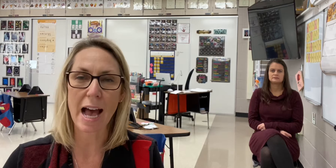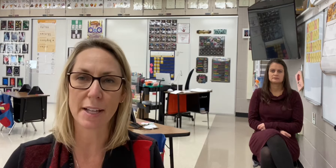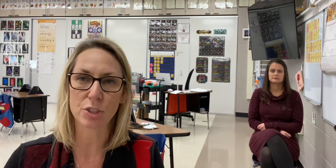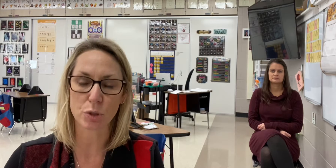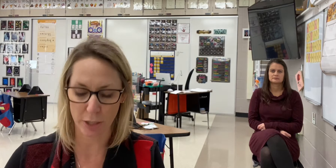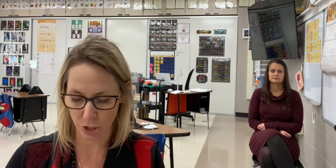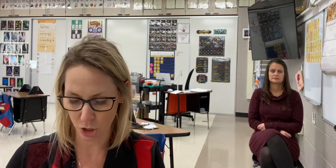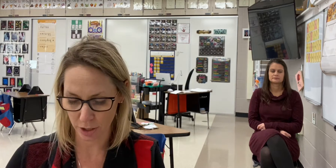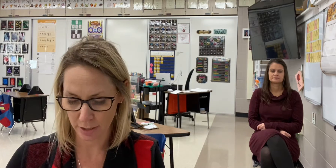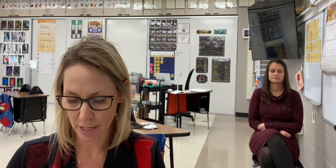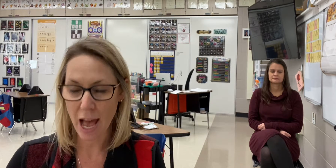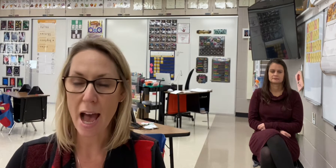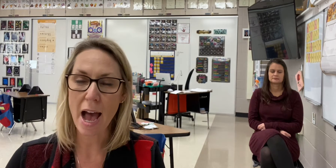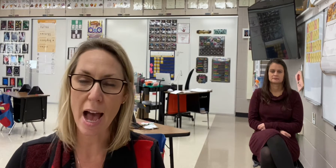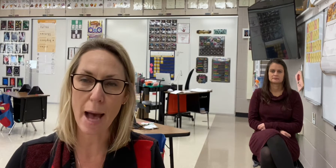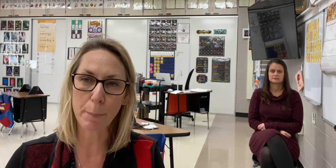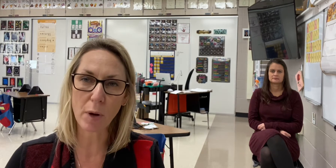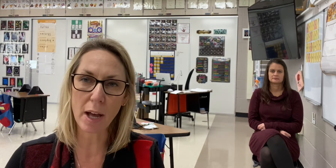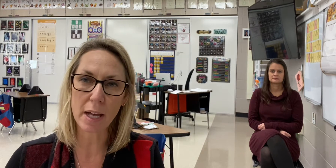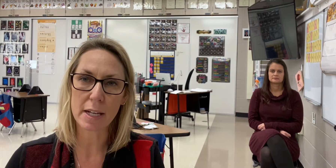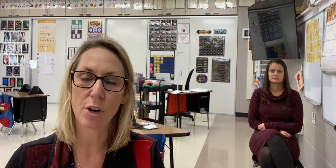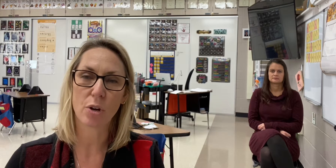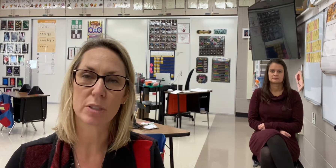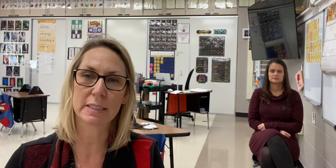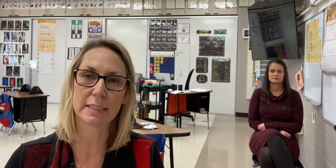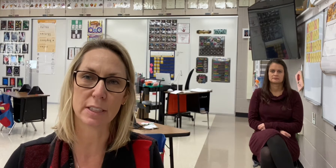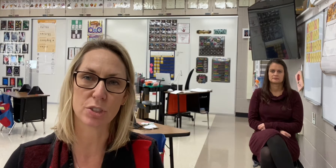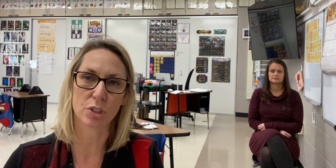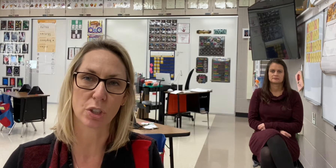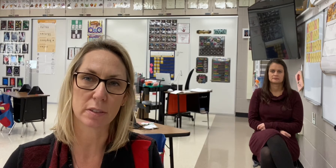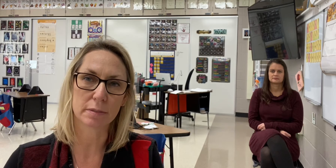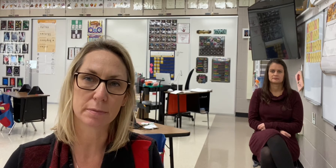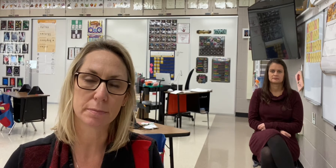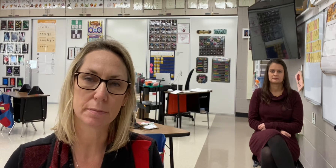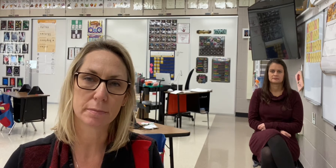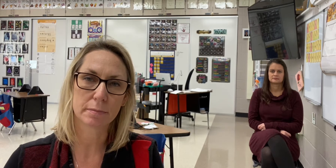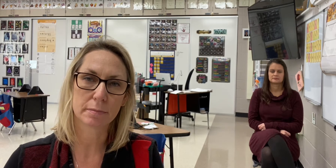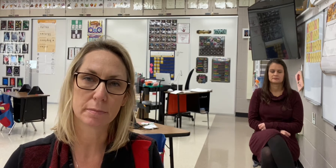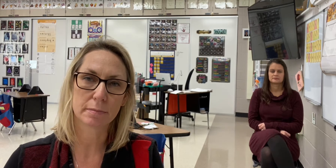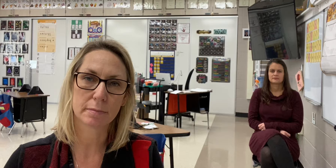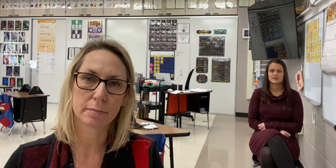like ostrich? Opera, sister.